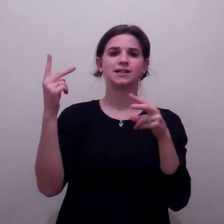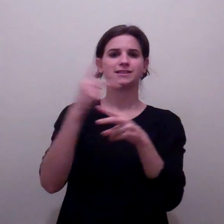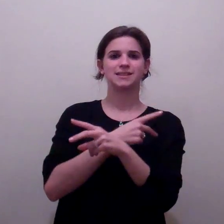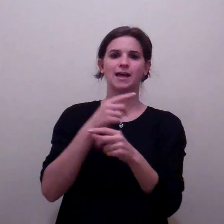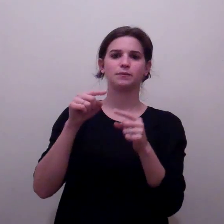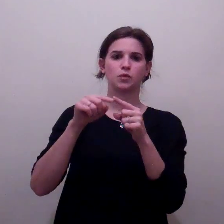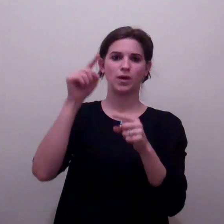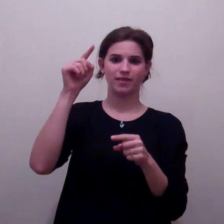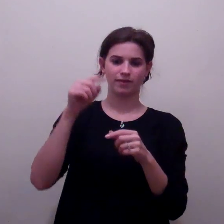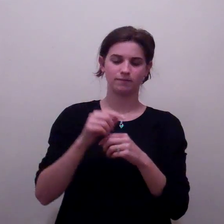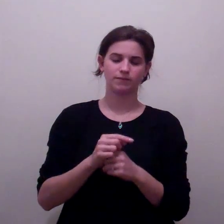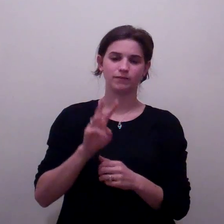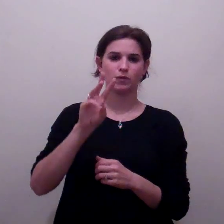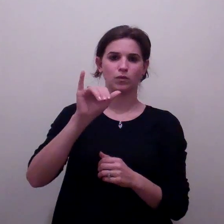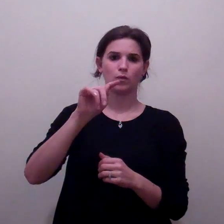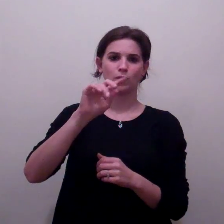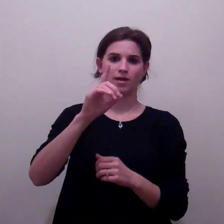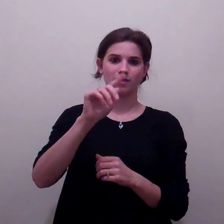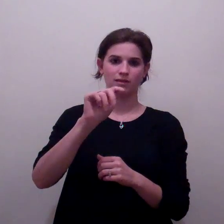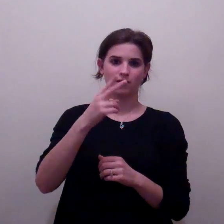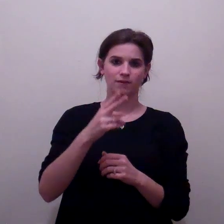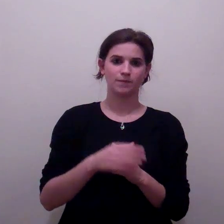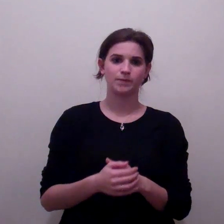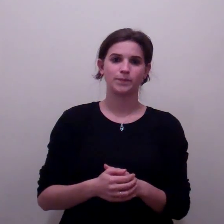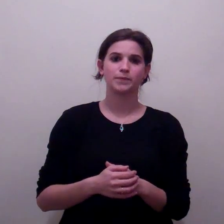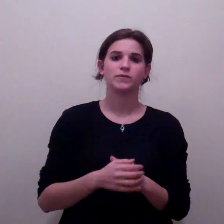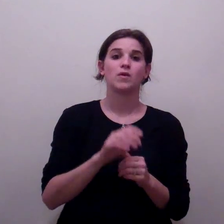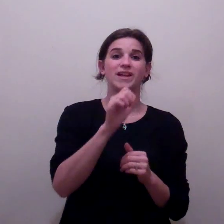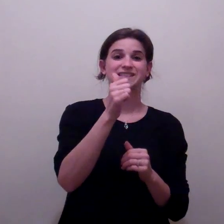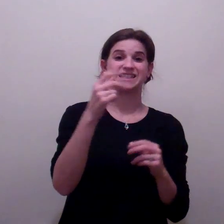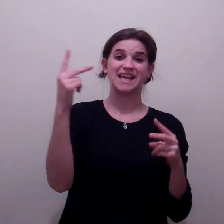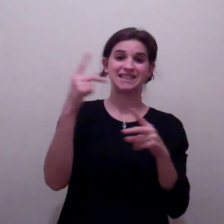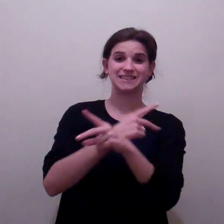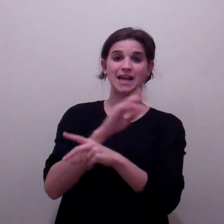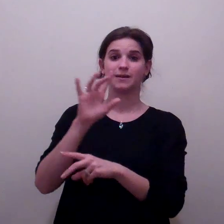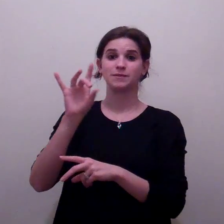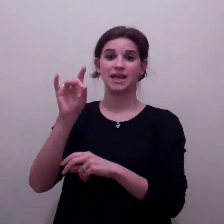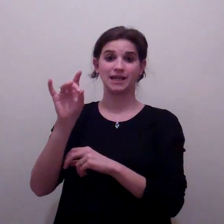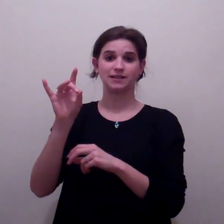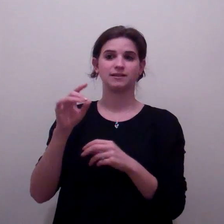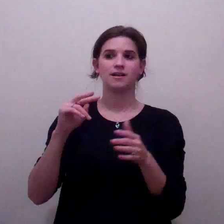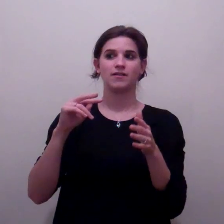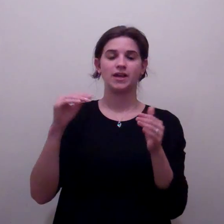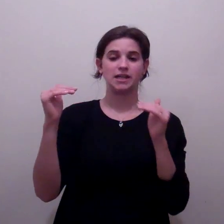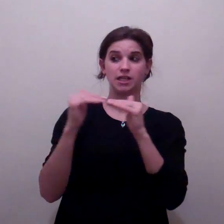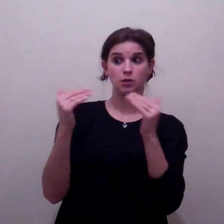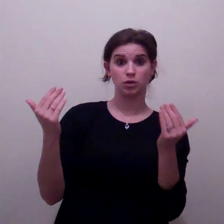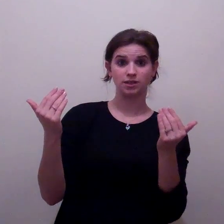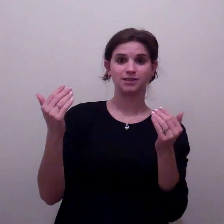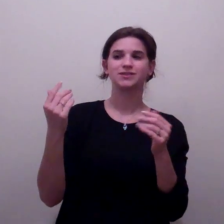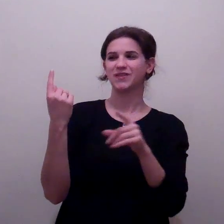right, 10 times 8 equals 80 square feet. But like I said